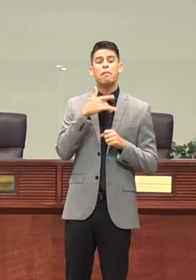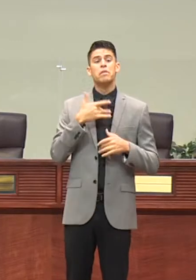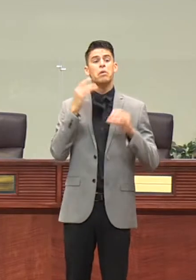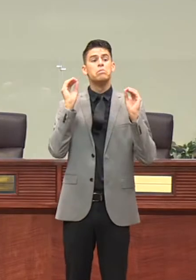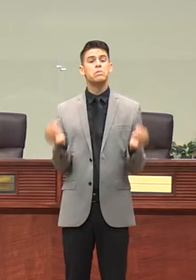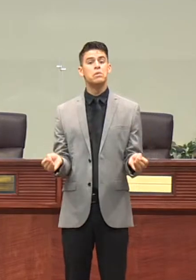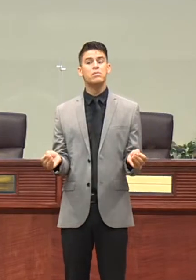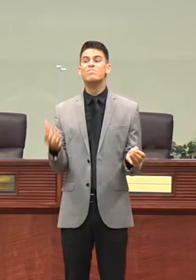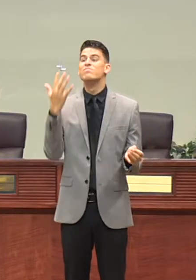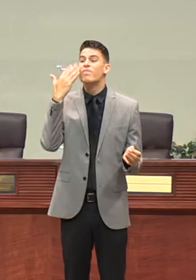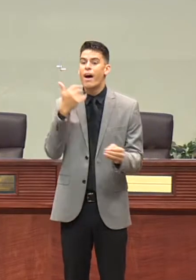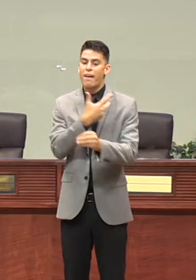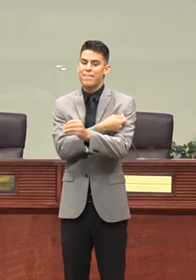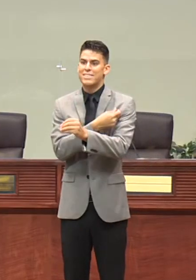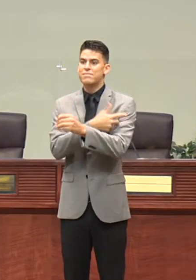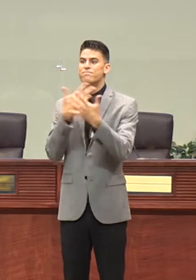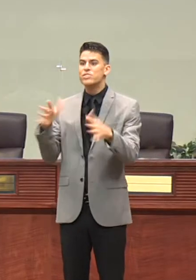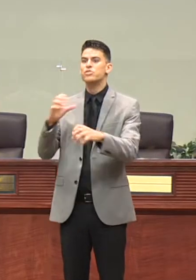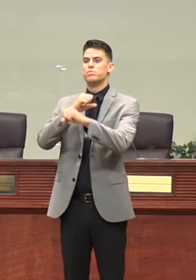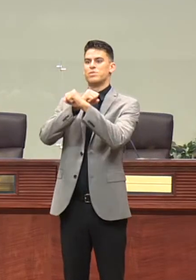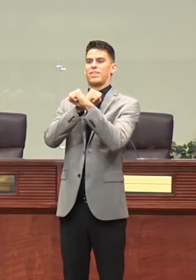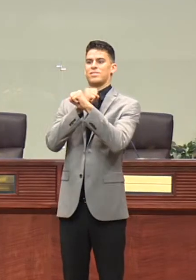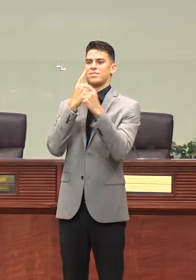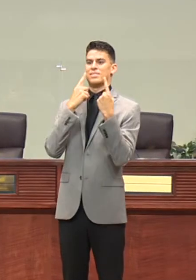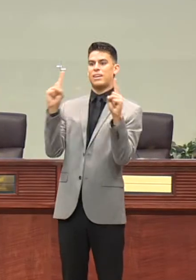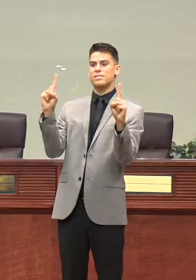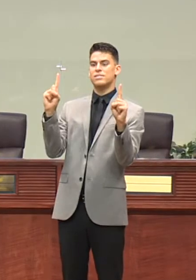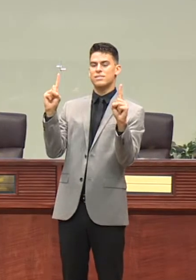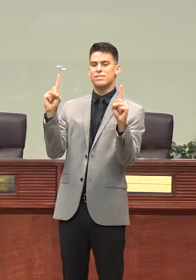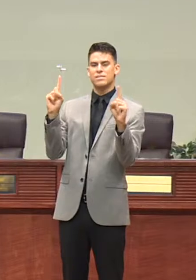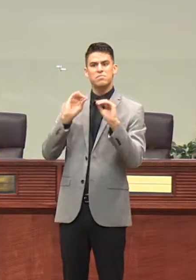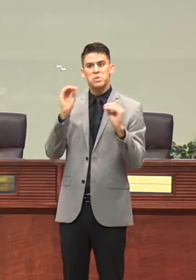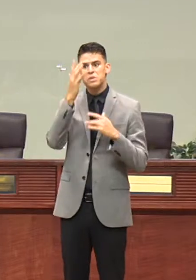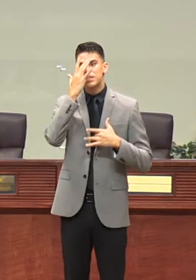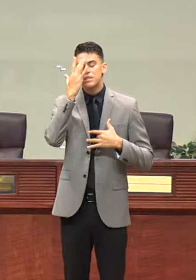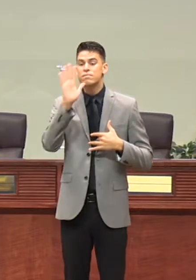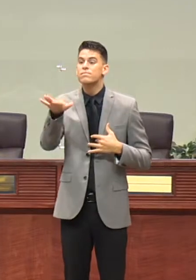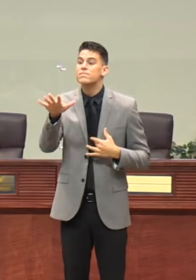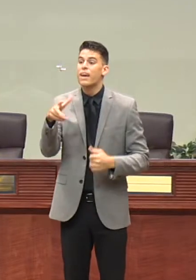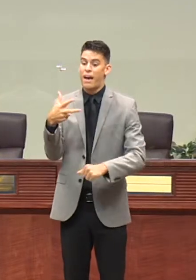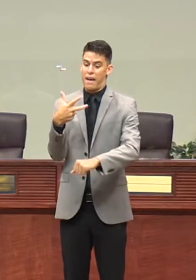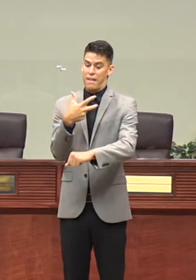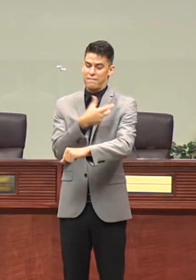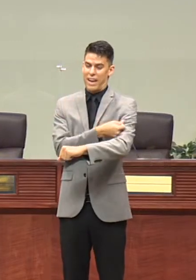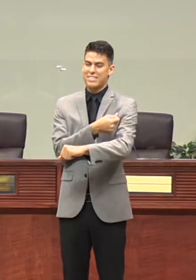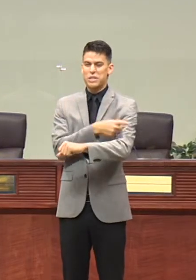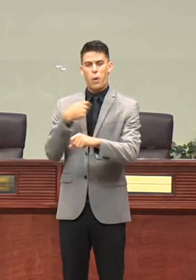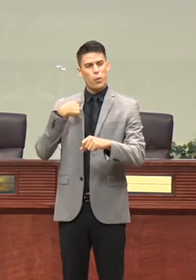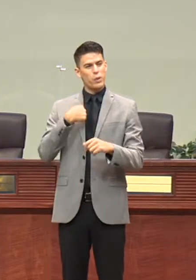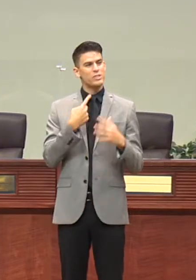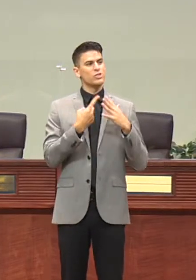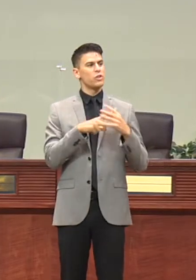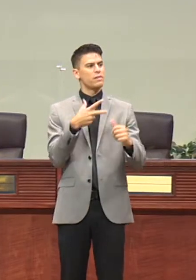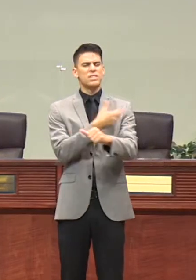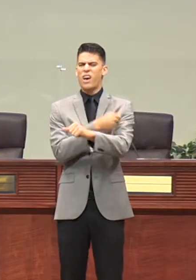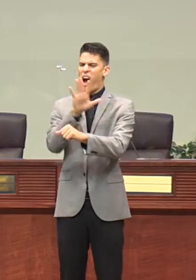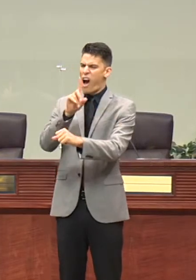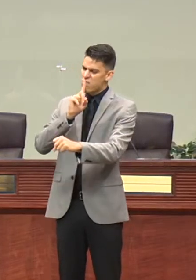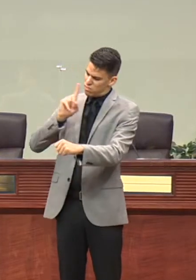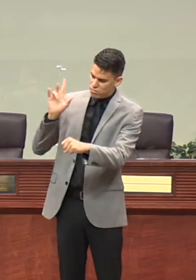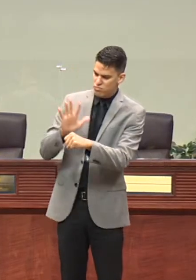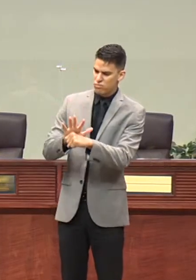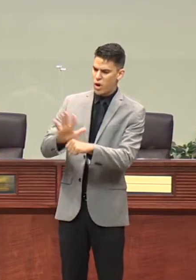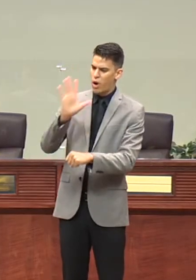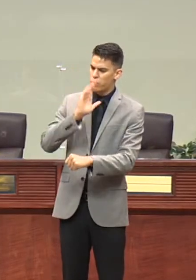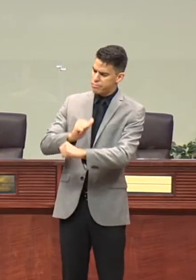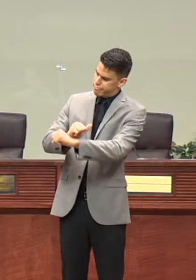get sick. And on that, the vaccine was never promised to prevent infection or to